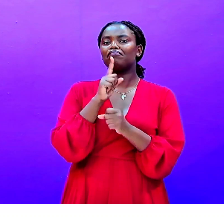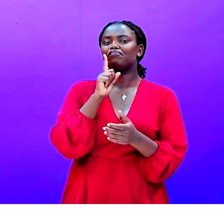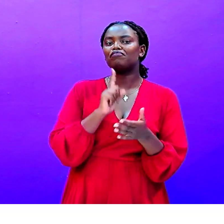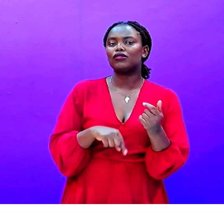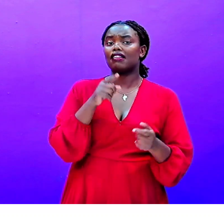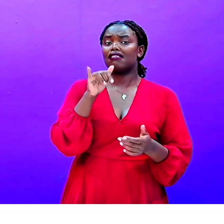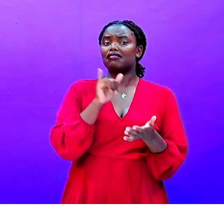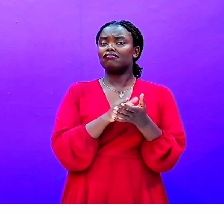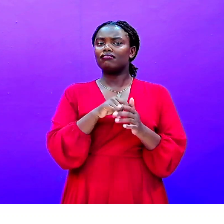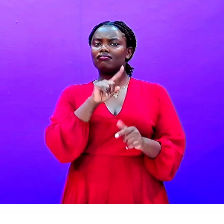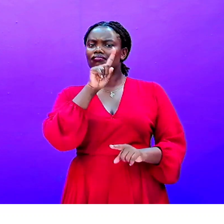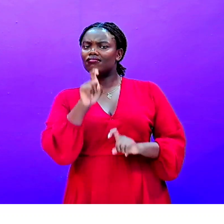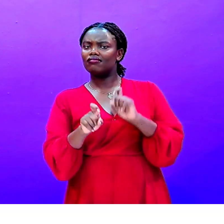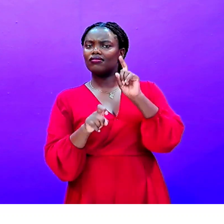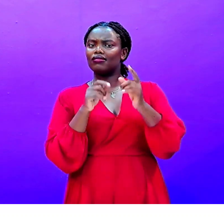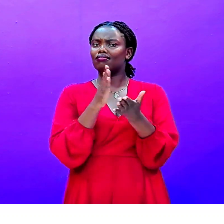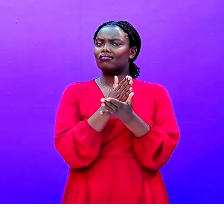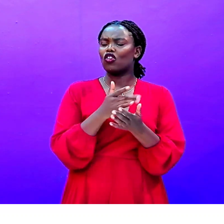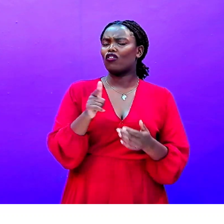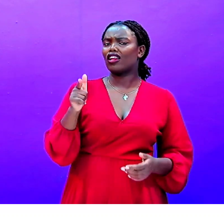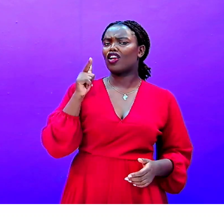public skepticism.